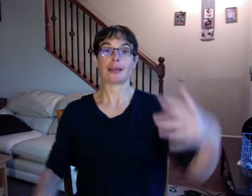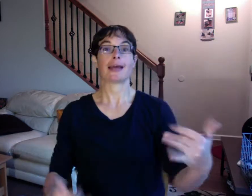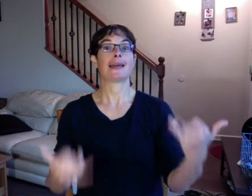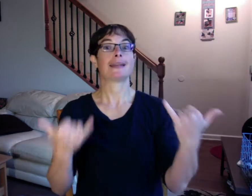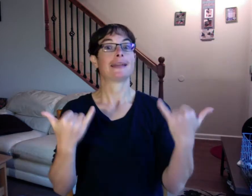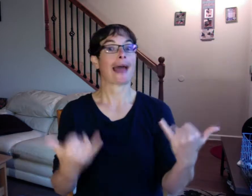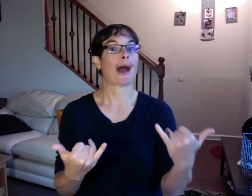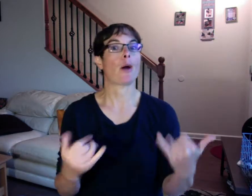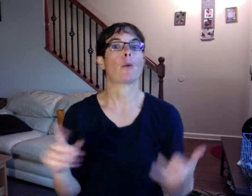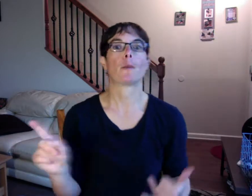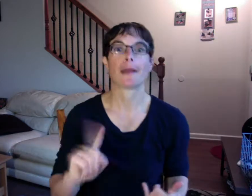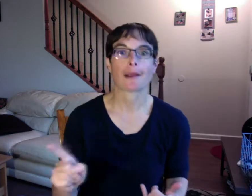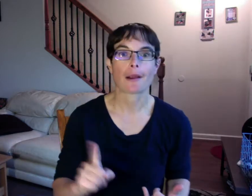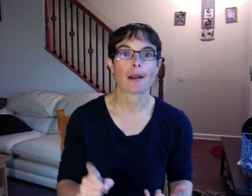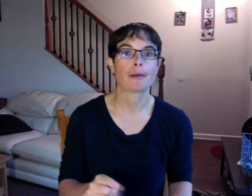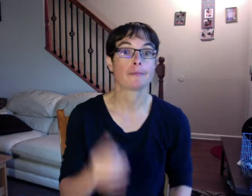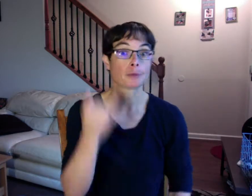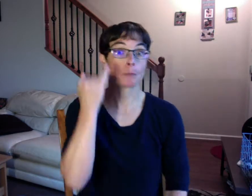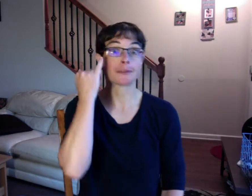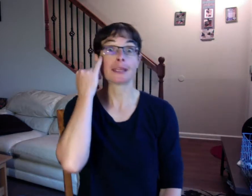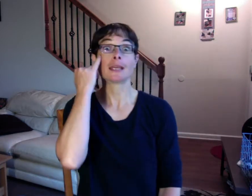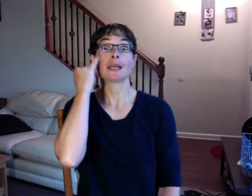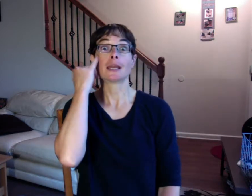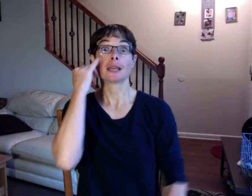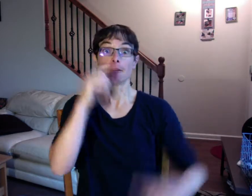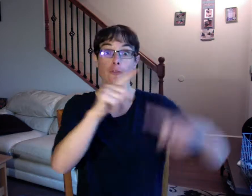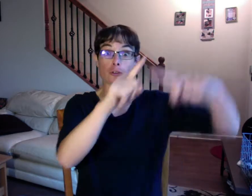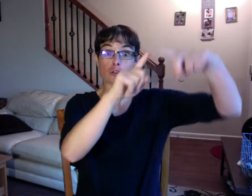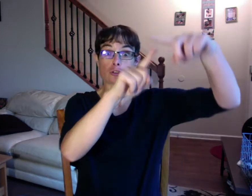a 90-degree angle. What did he say?